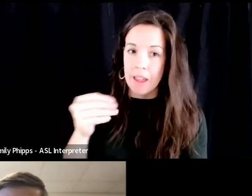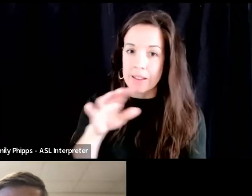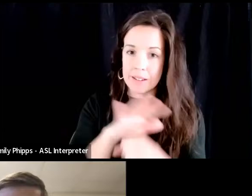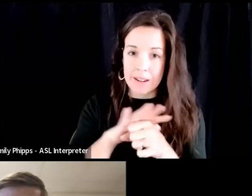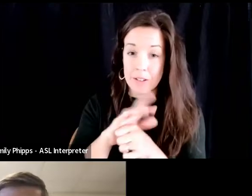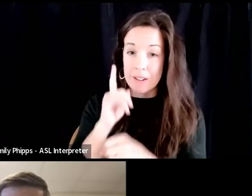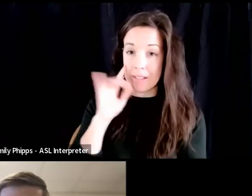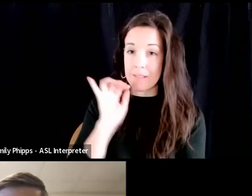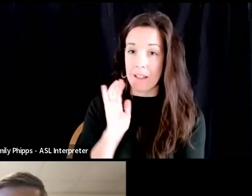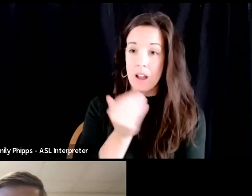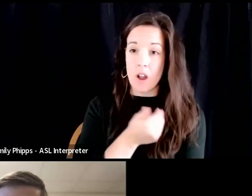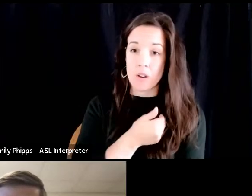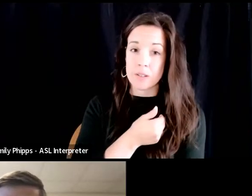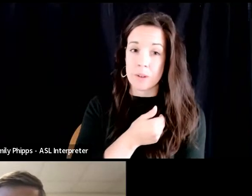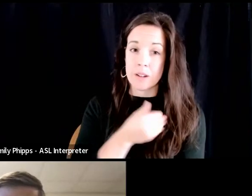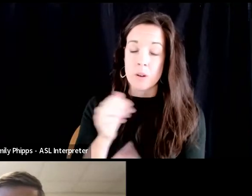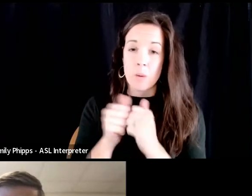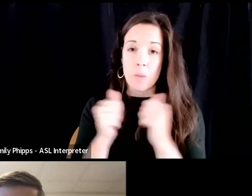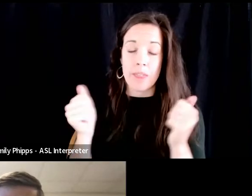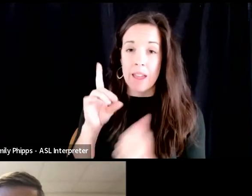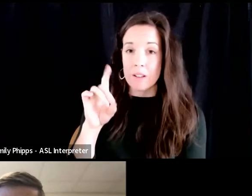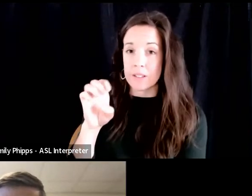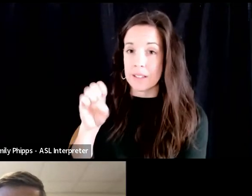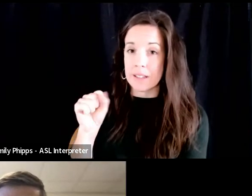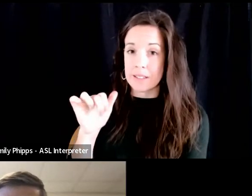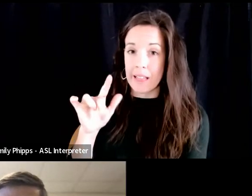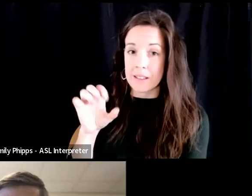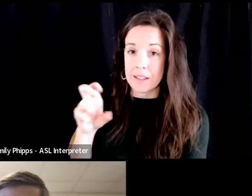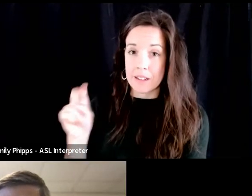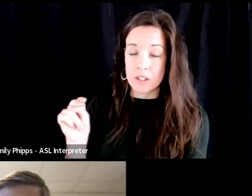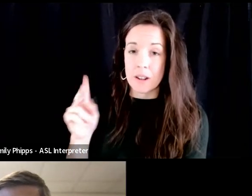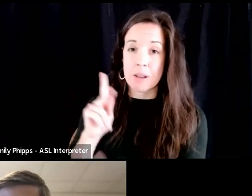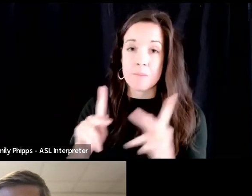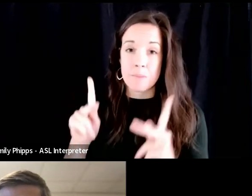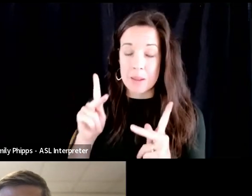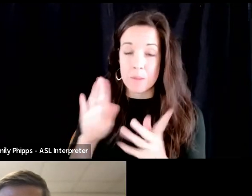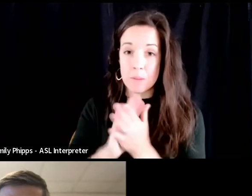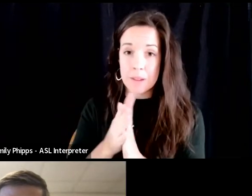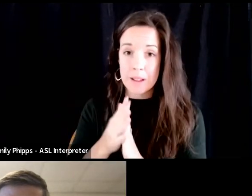ours where, without desalination, people would literally go thirsty.